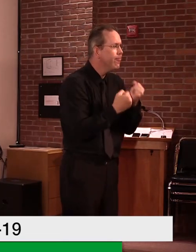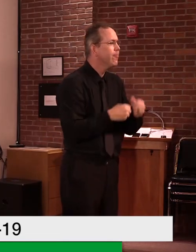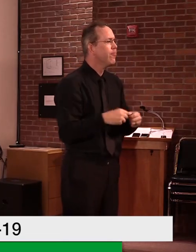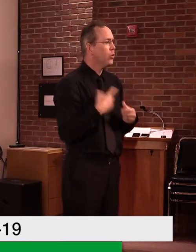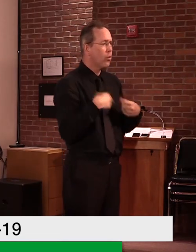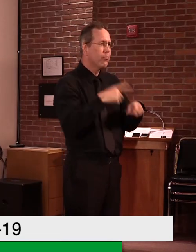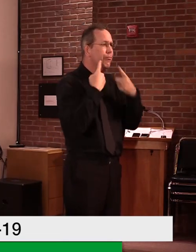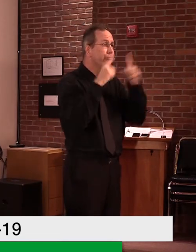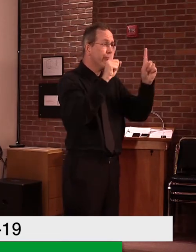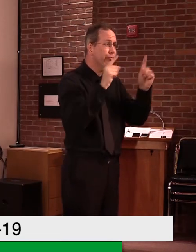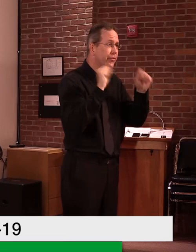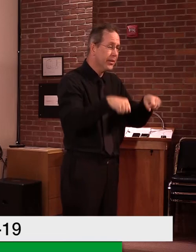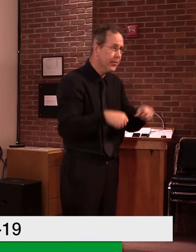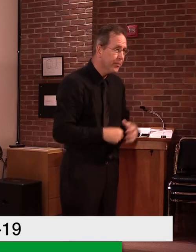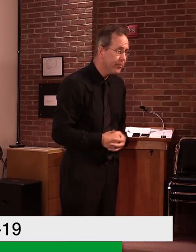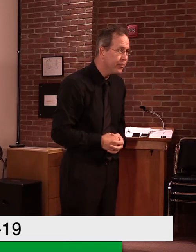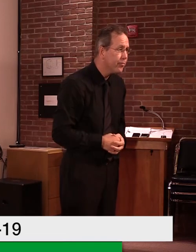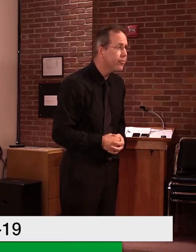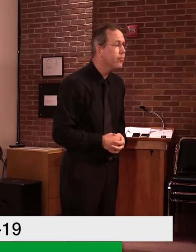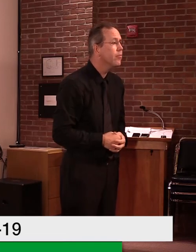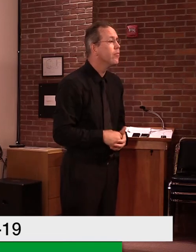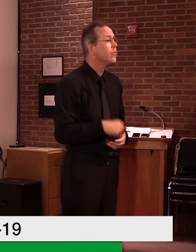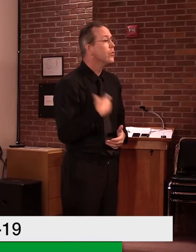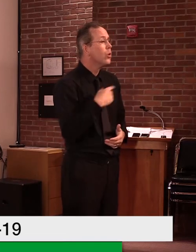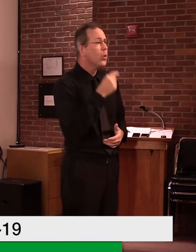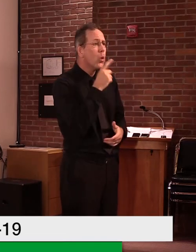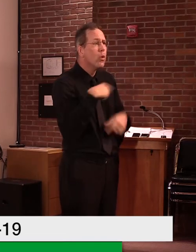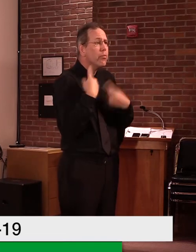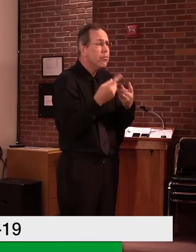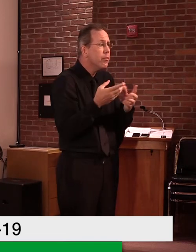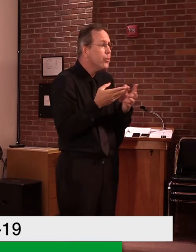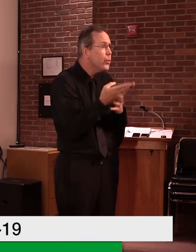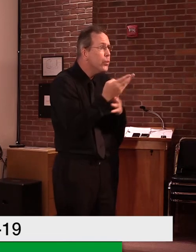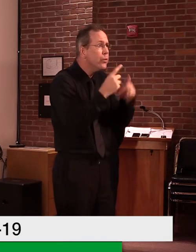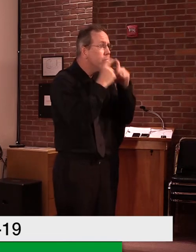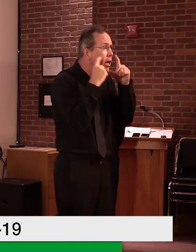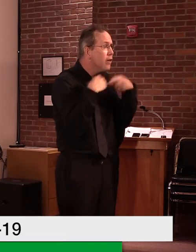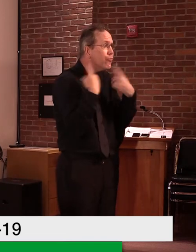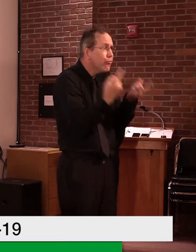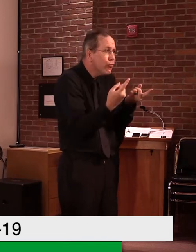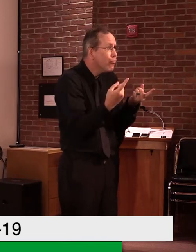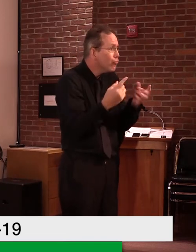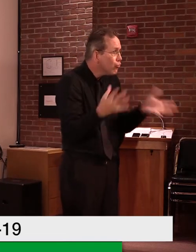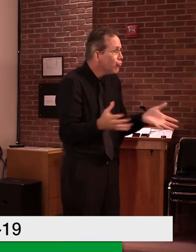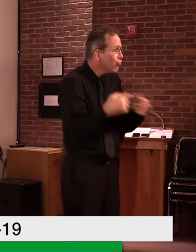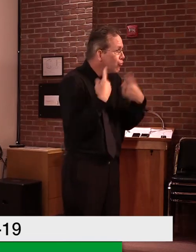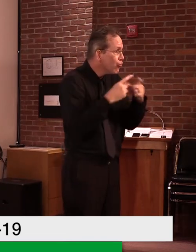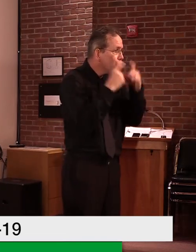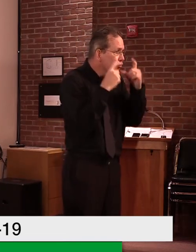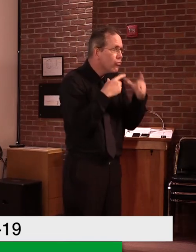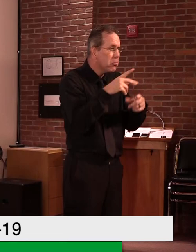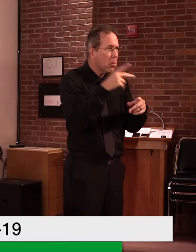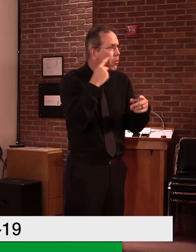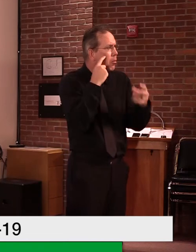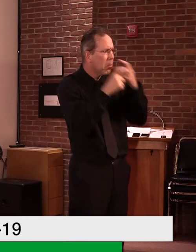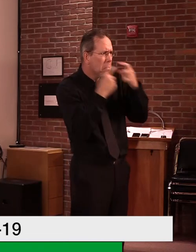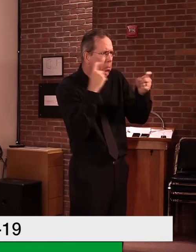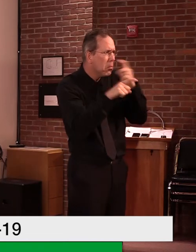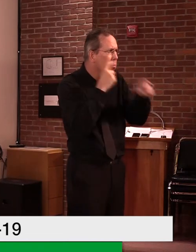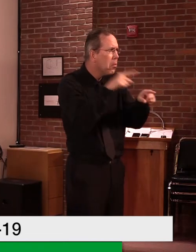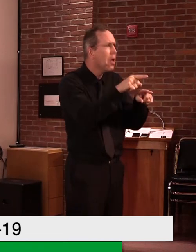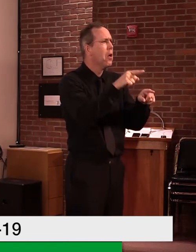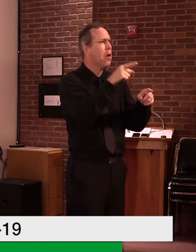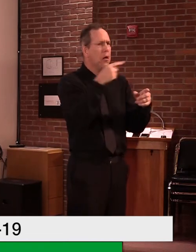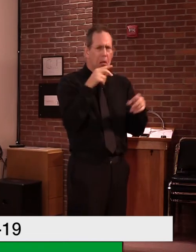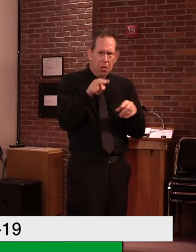And to those of you already wearing masks that are concerned about those who aren't, I ask you